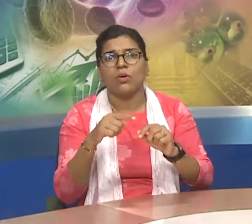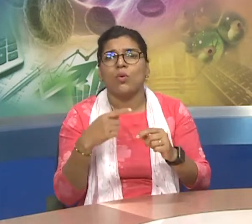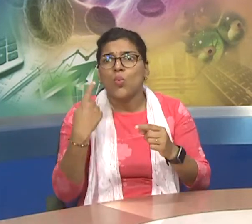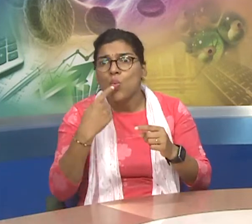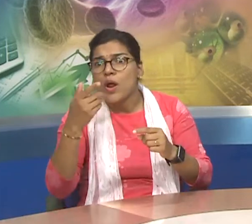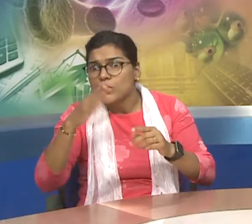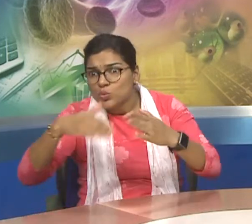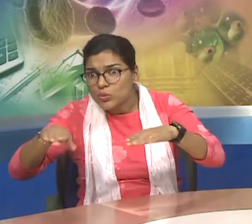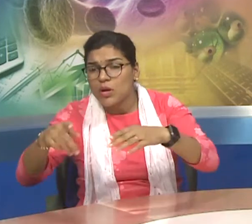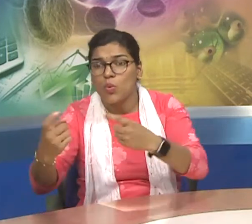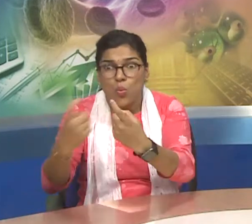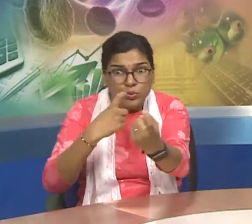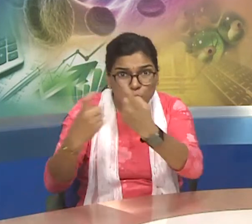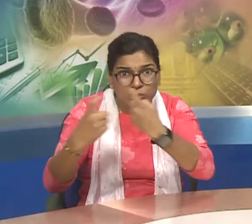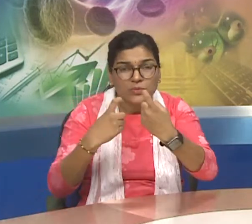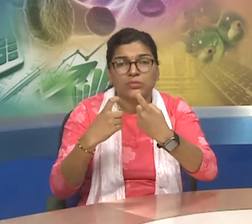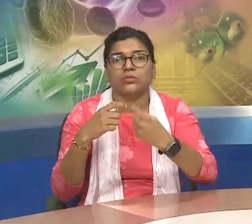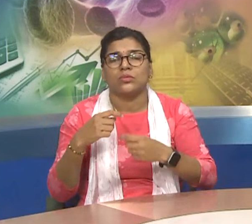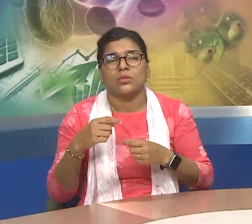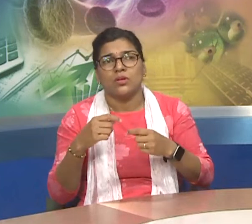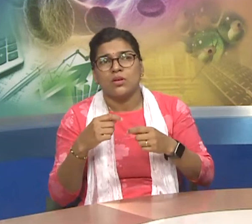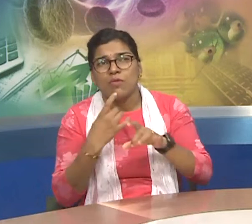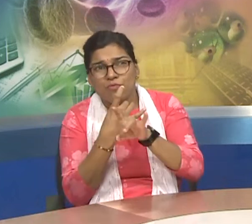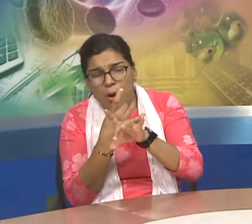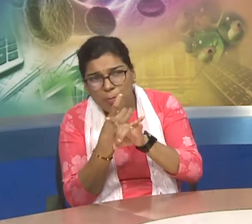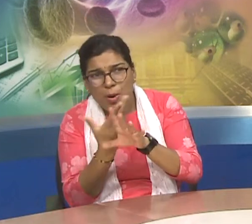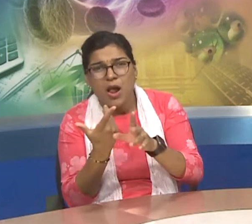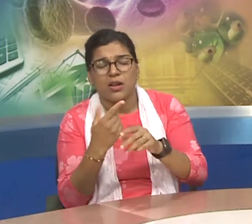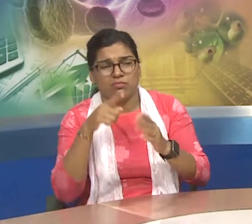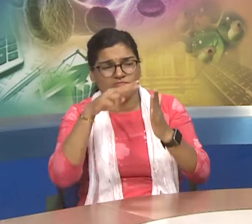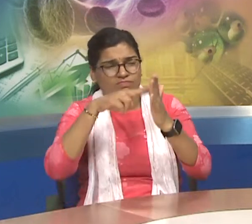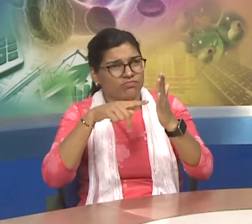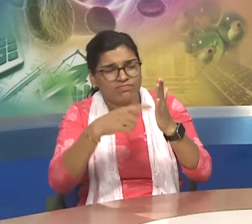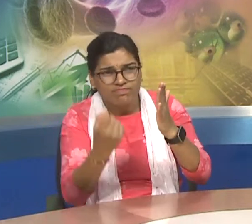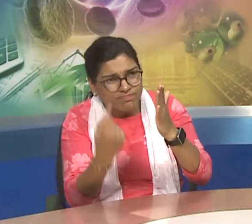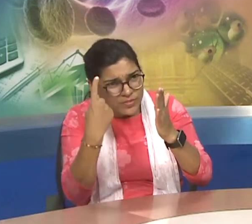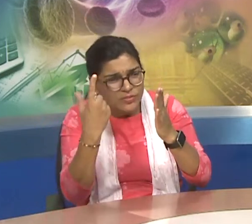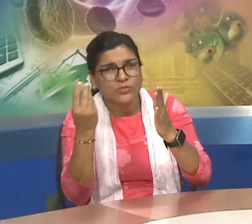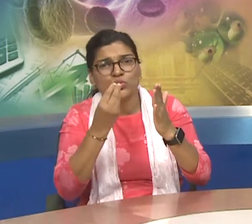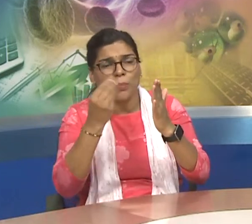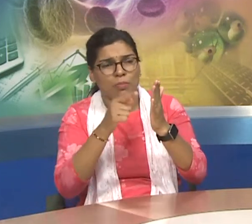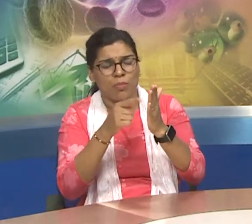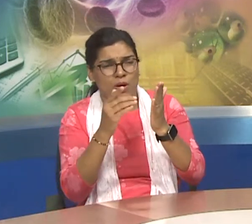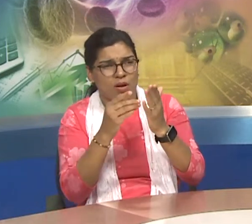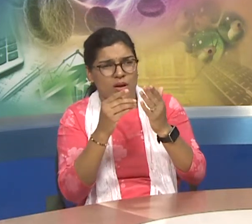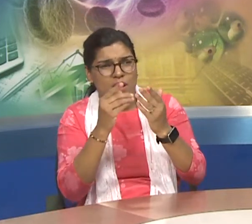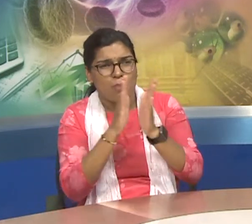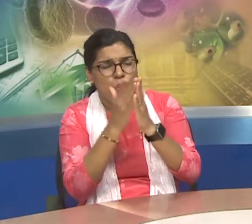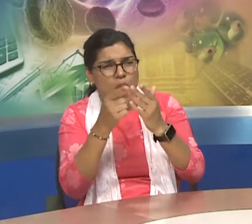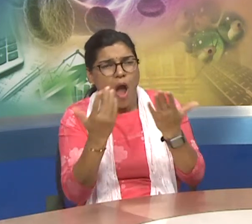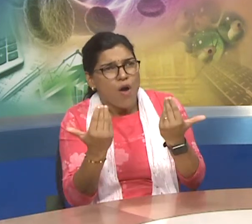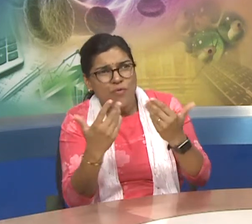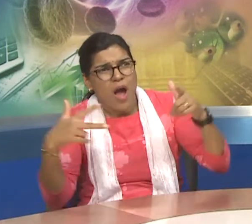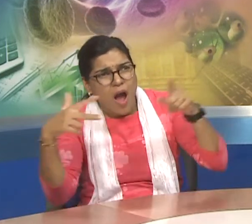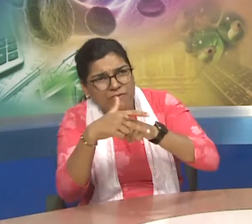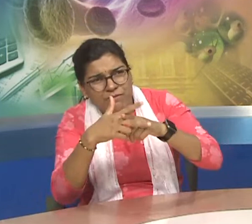a very good system, a computerized system where all housekeeping operations are